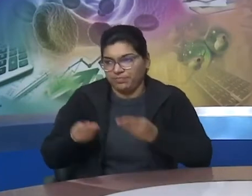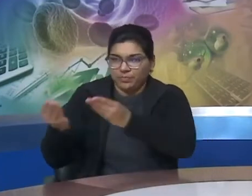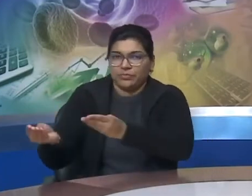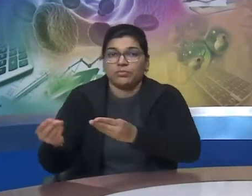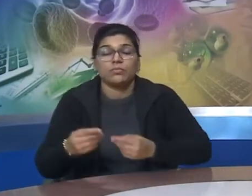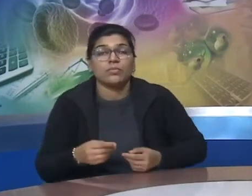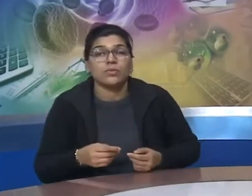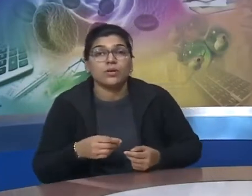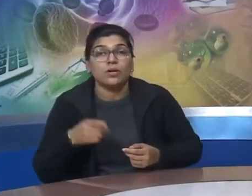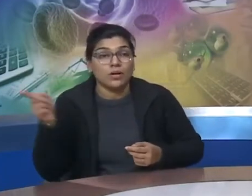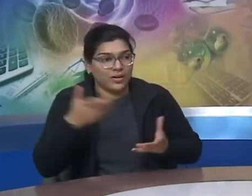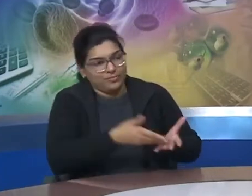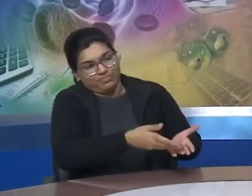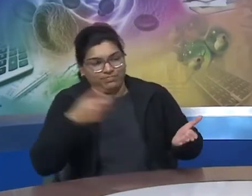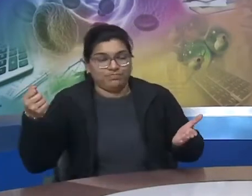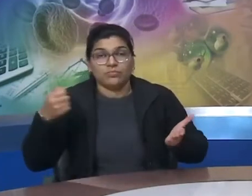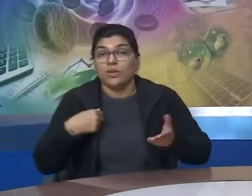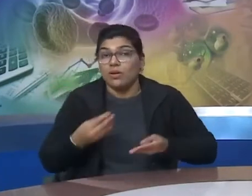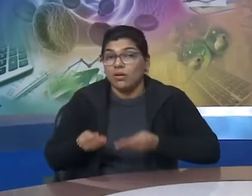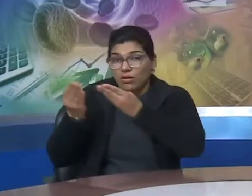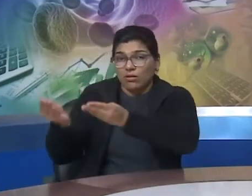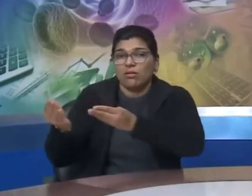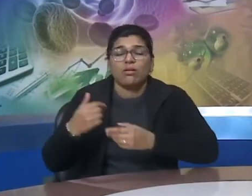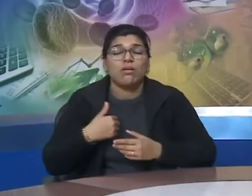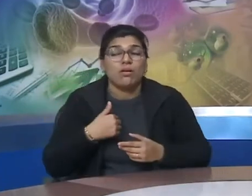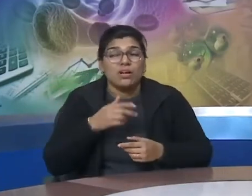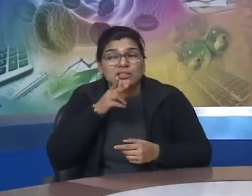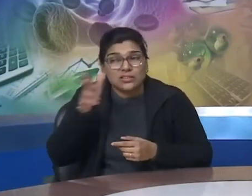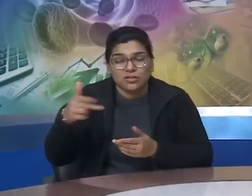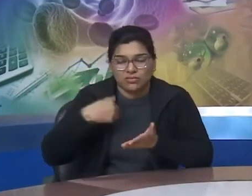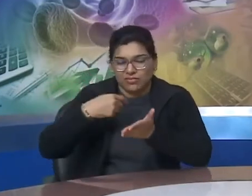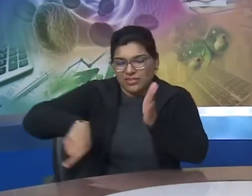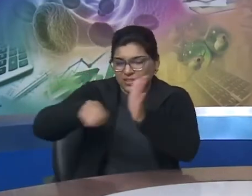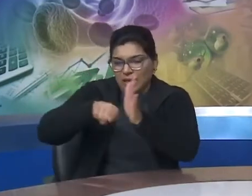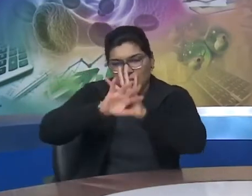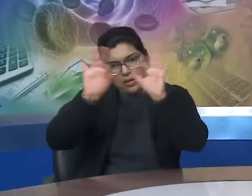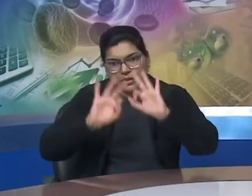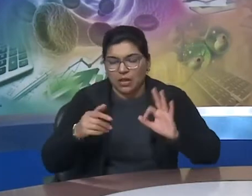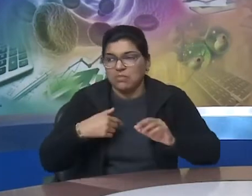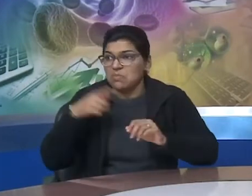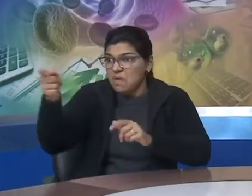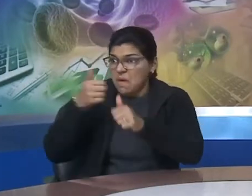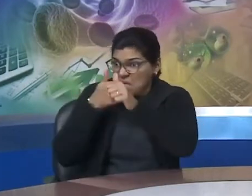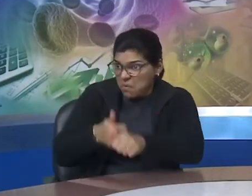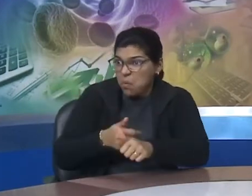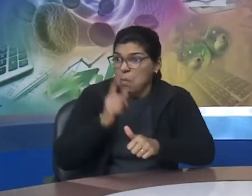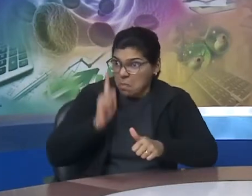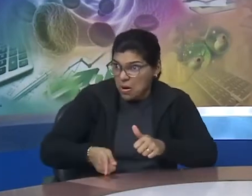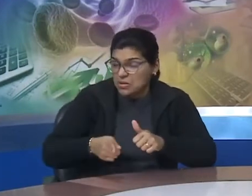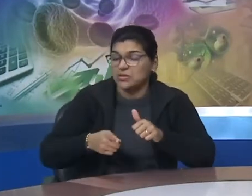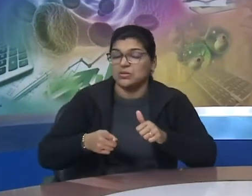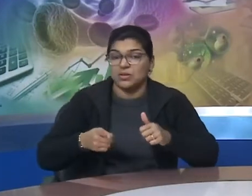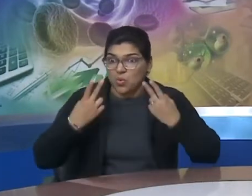the comment, I have signed just